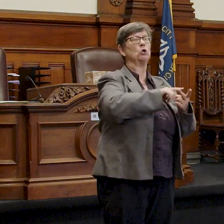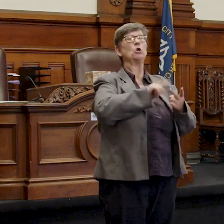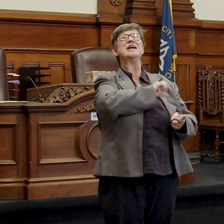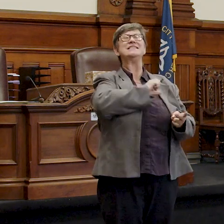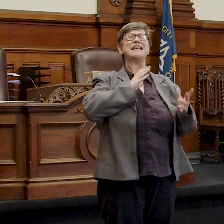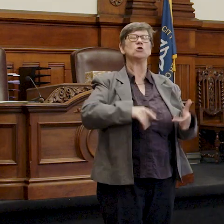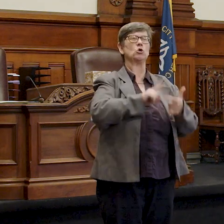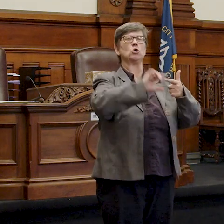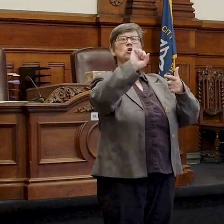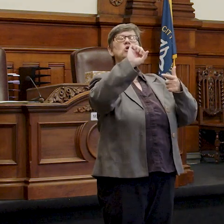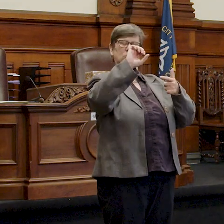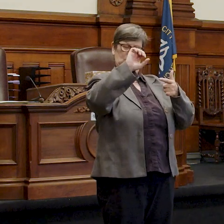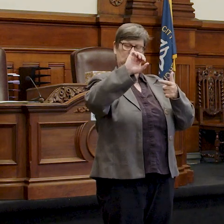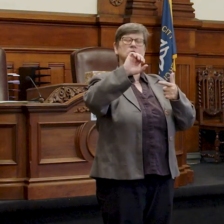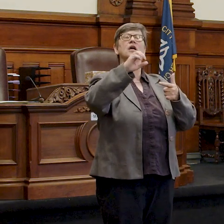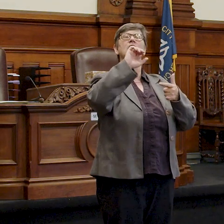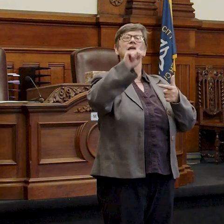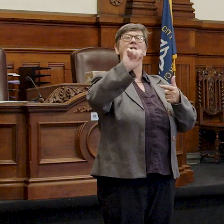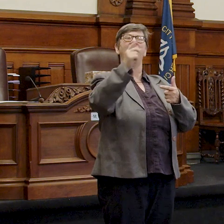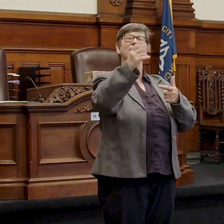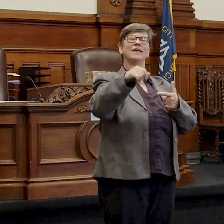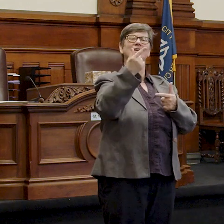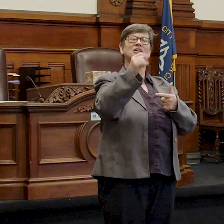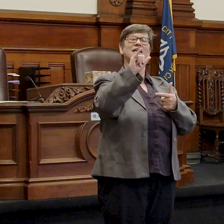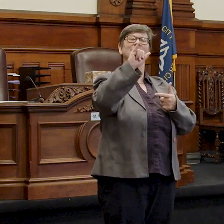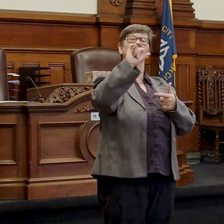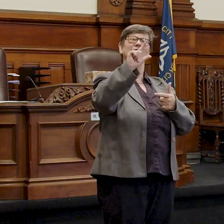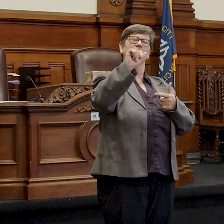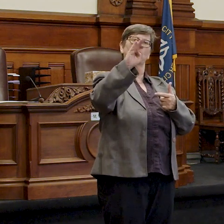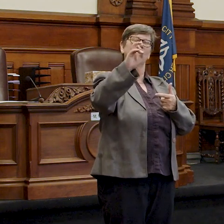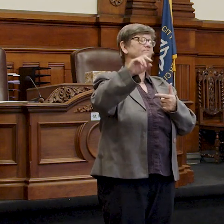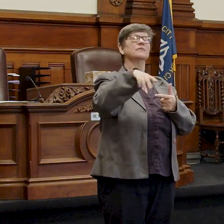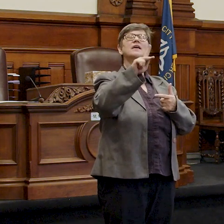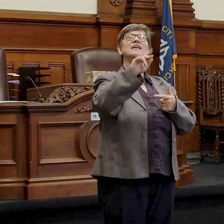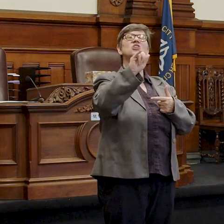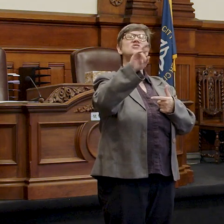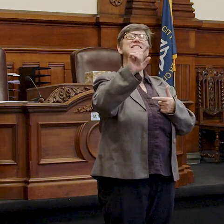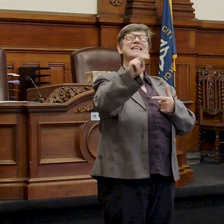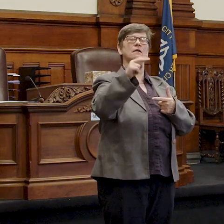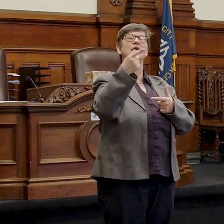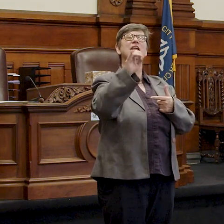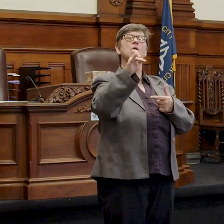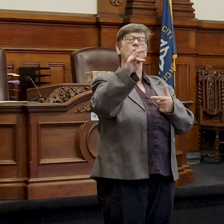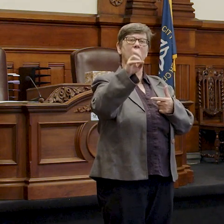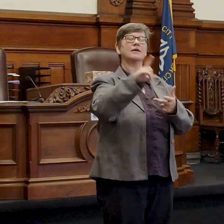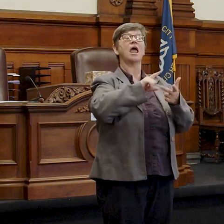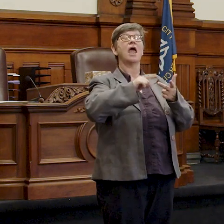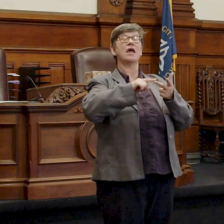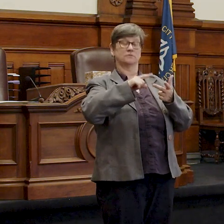state delegation in Albany for advocating for Rochester in delivering those dollars. And let me add that